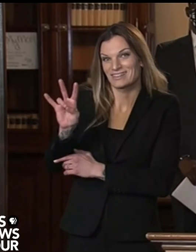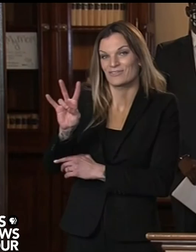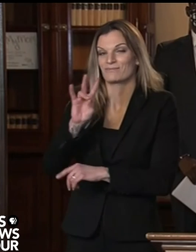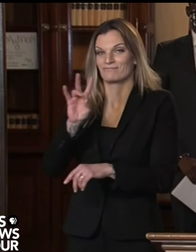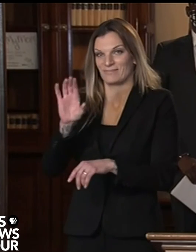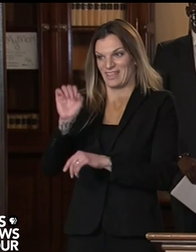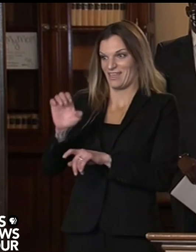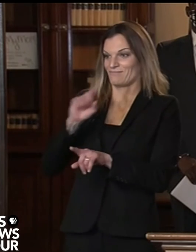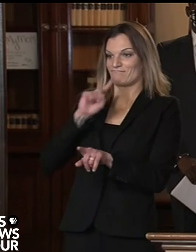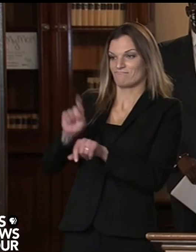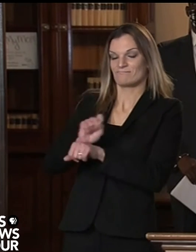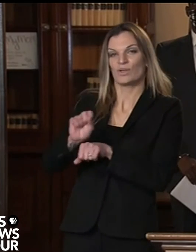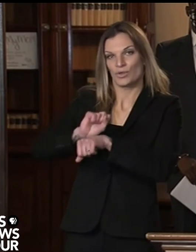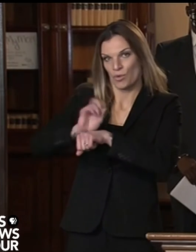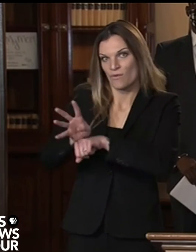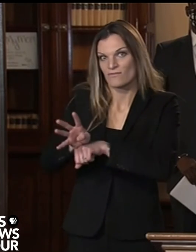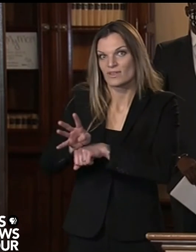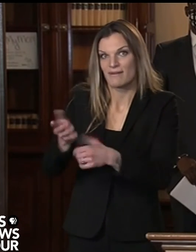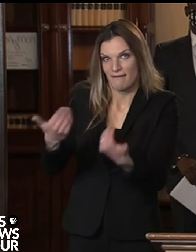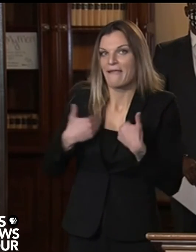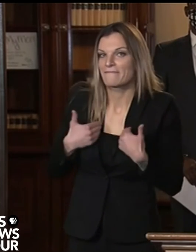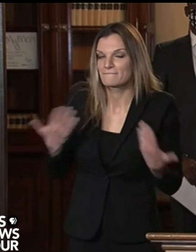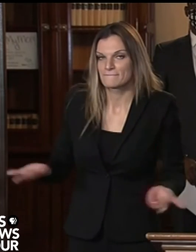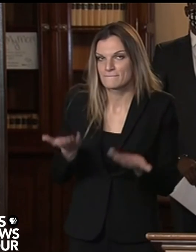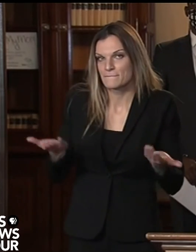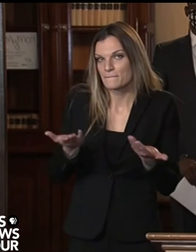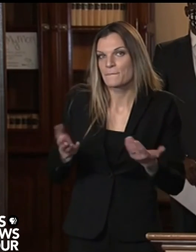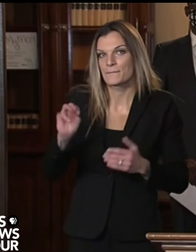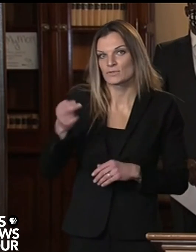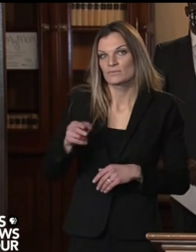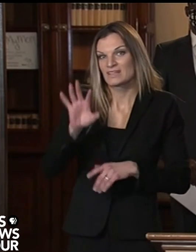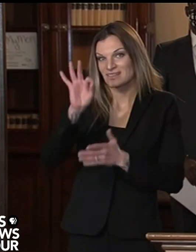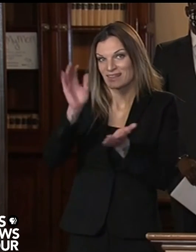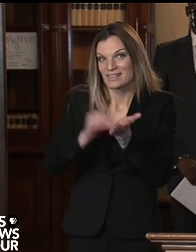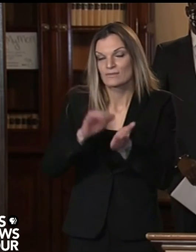373,197 cases due to COVID-19 in the state and